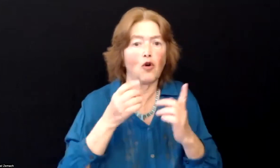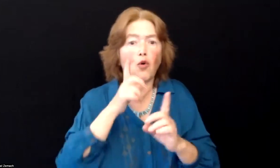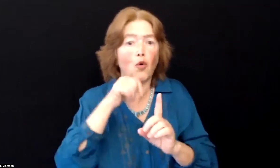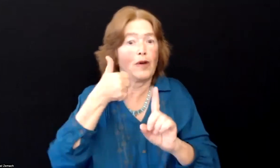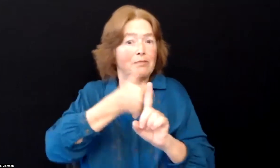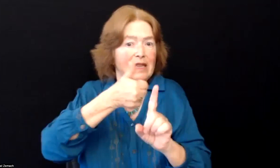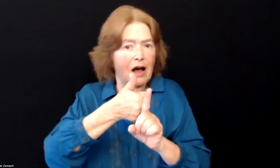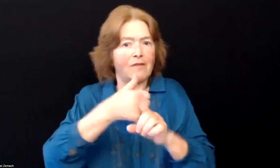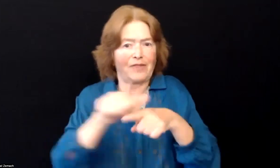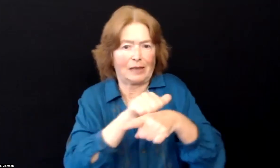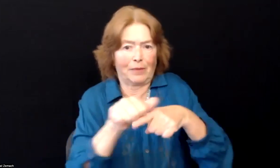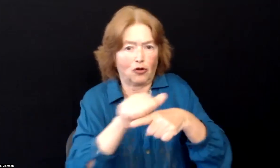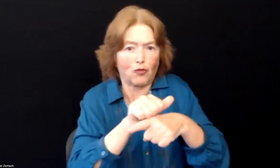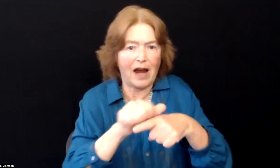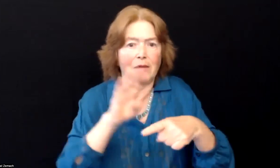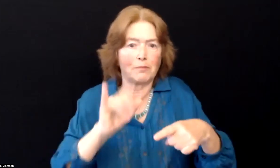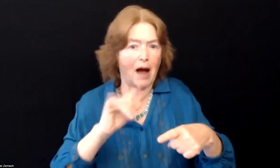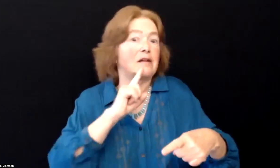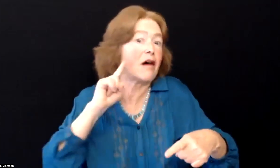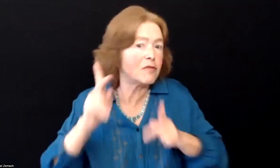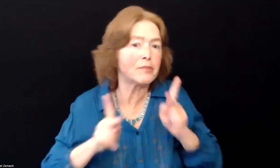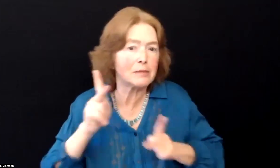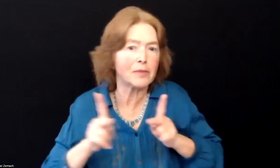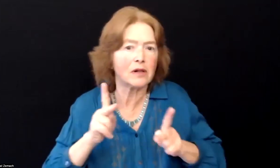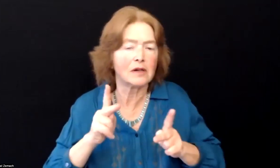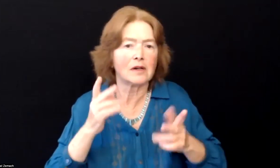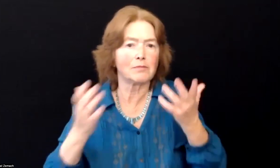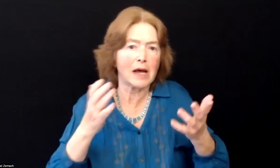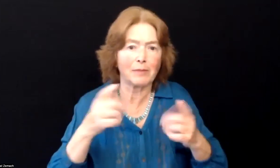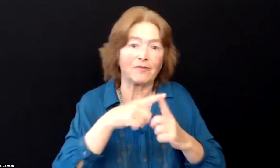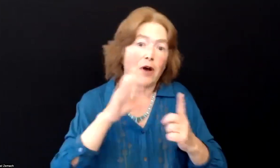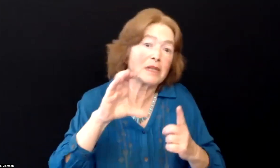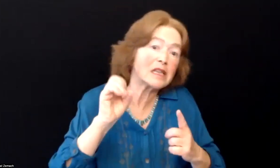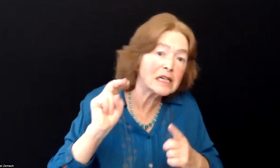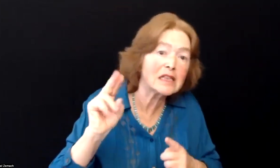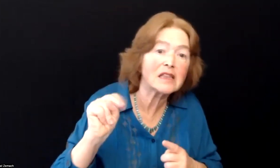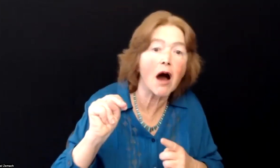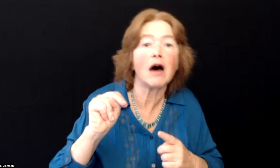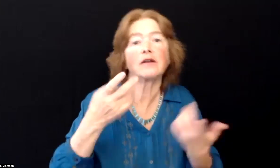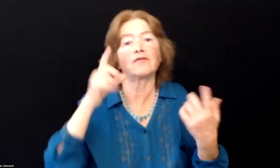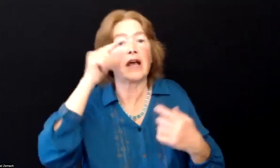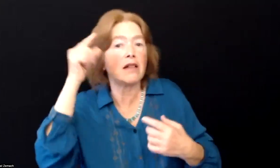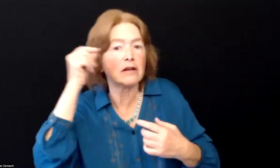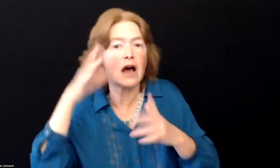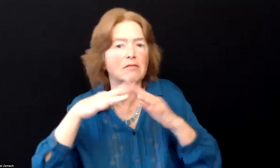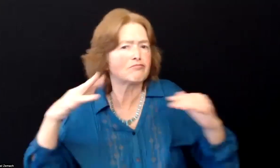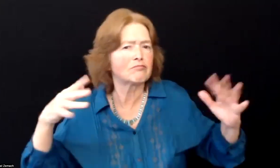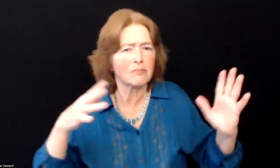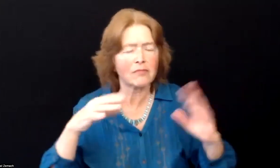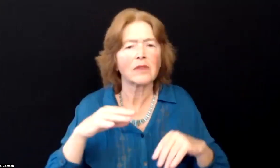sign, who has been trained by deaf people, maybe from the California State University Northridge or